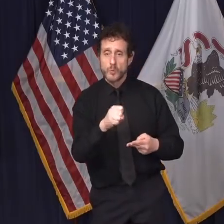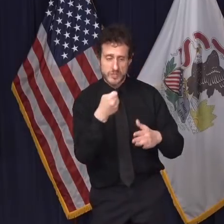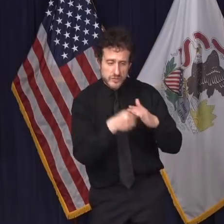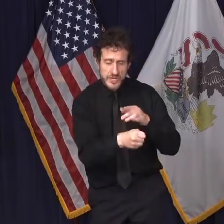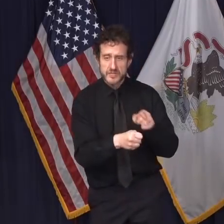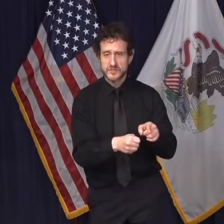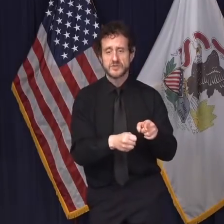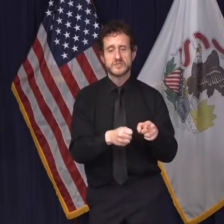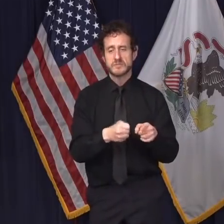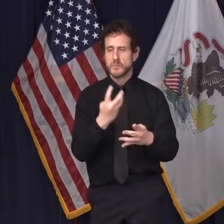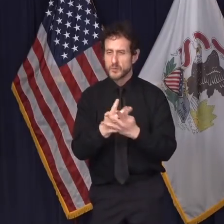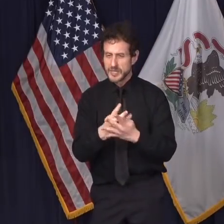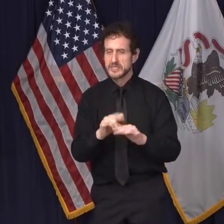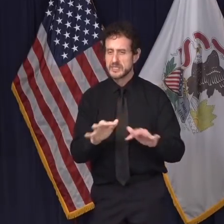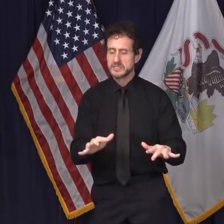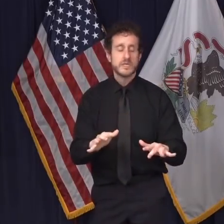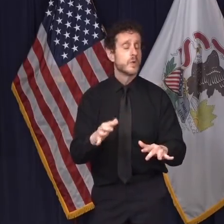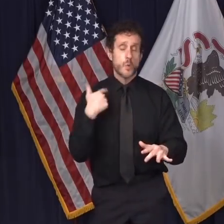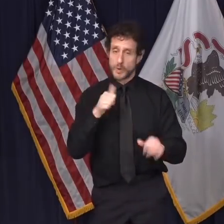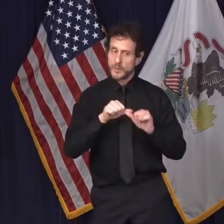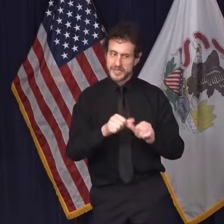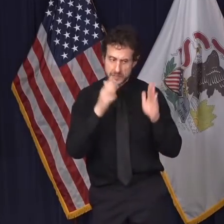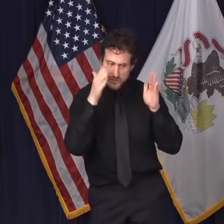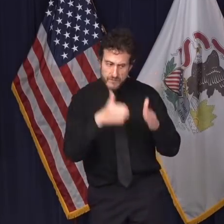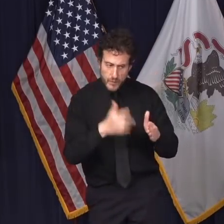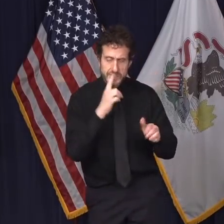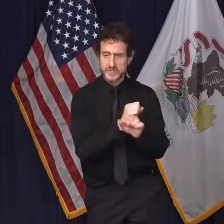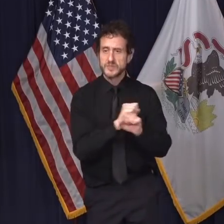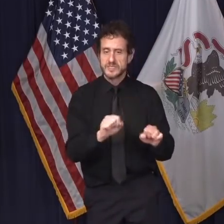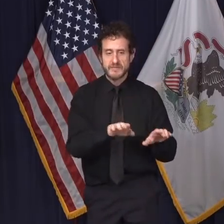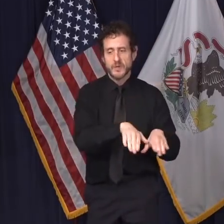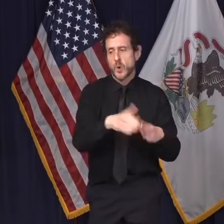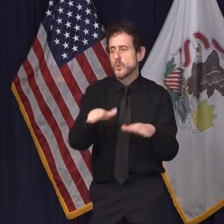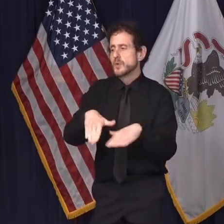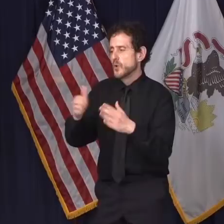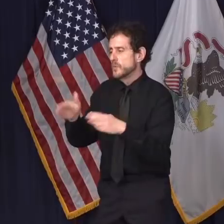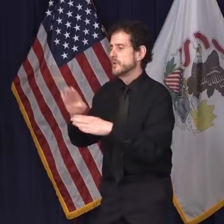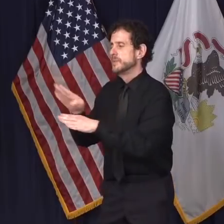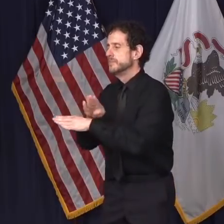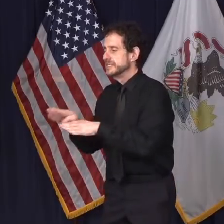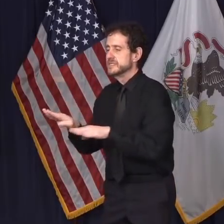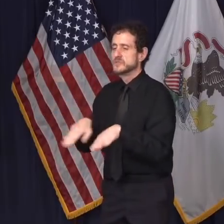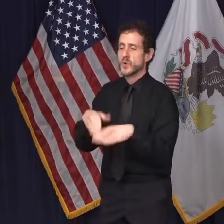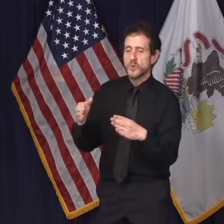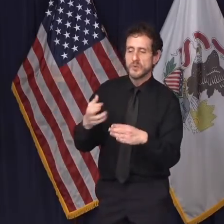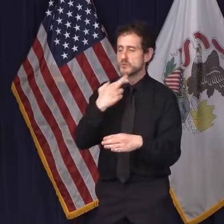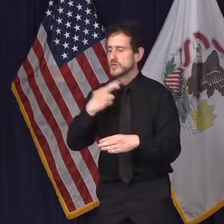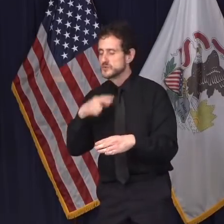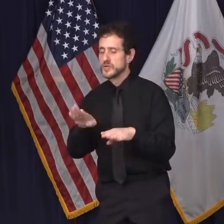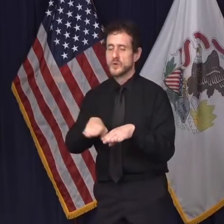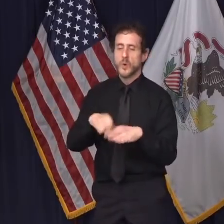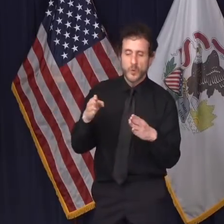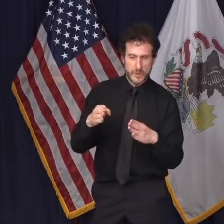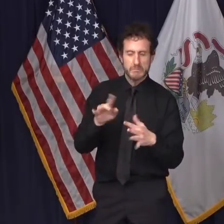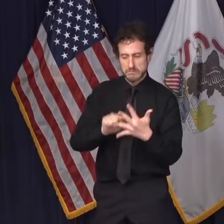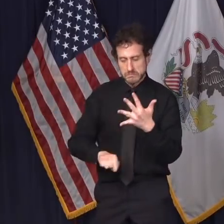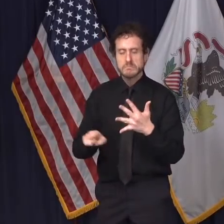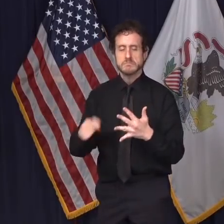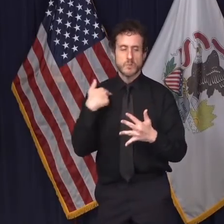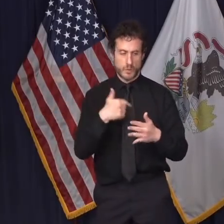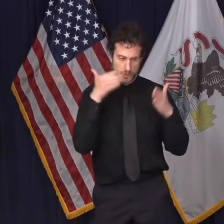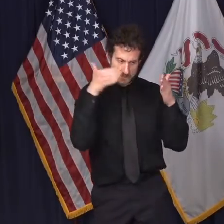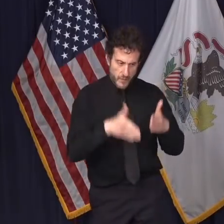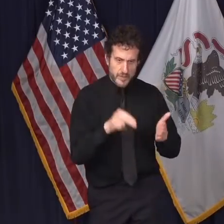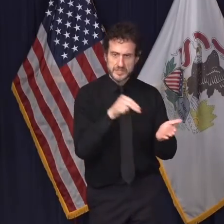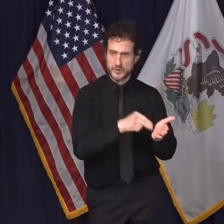work, especially as we safely reopen sectors of our economy. The overwhelming majority